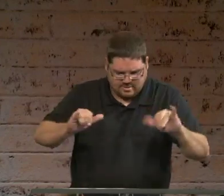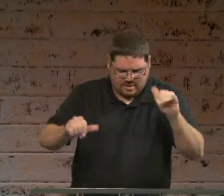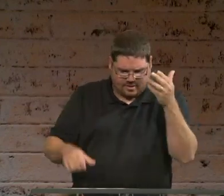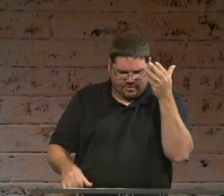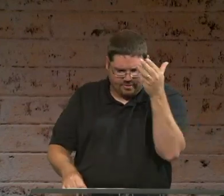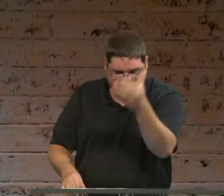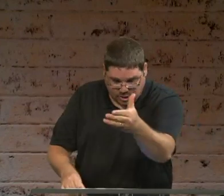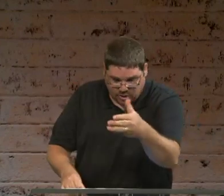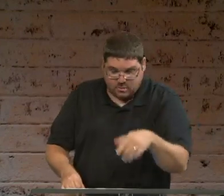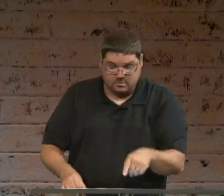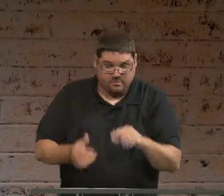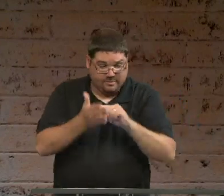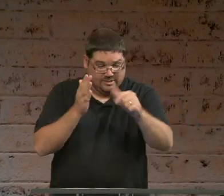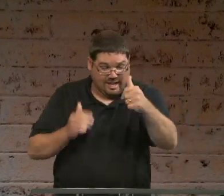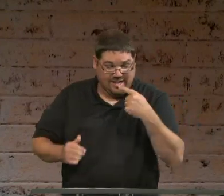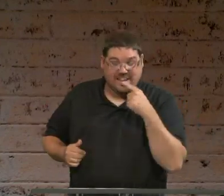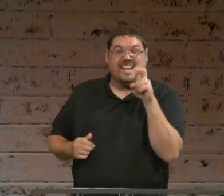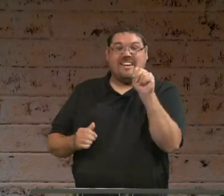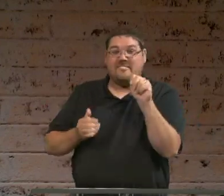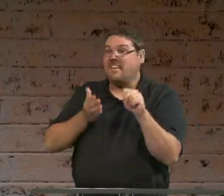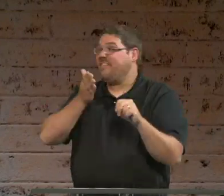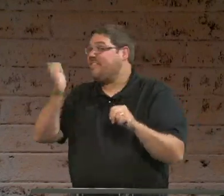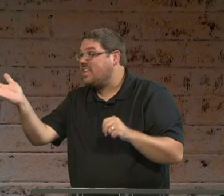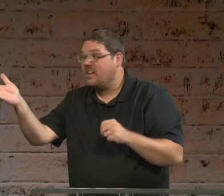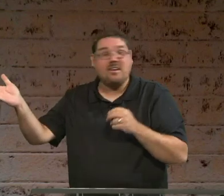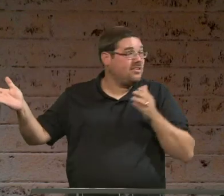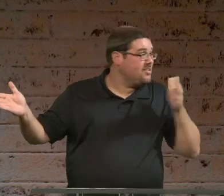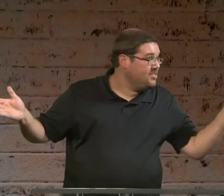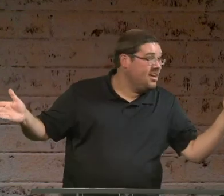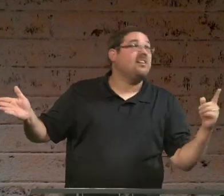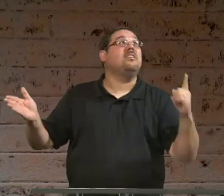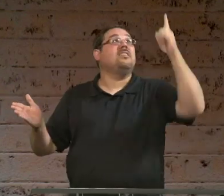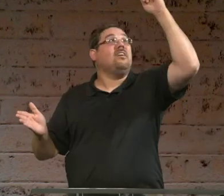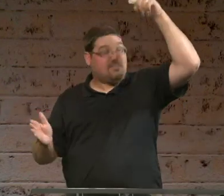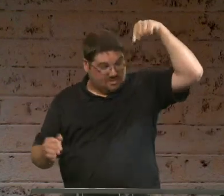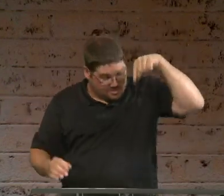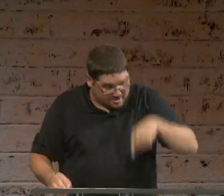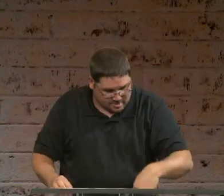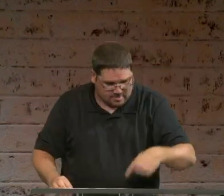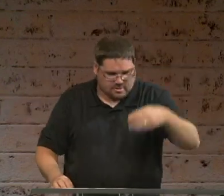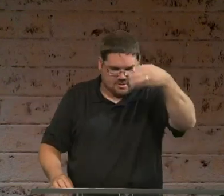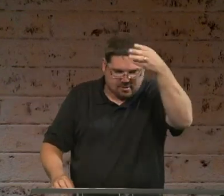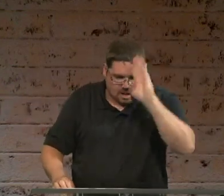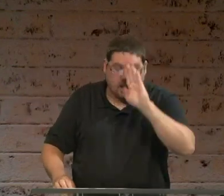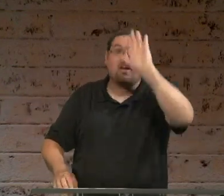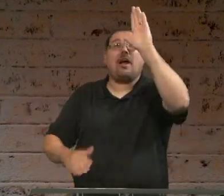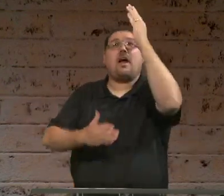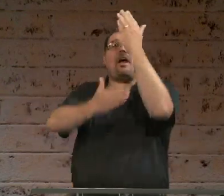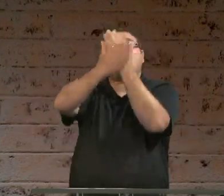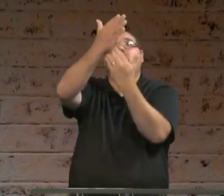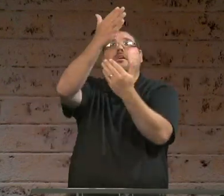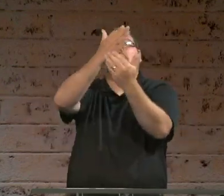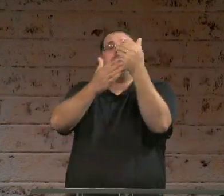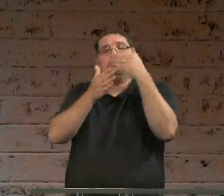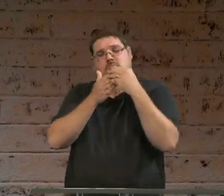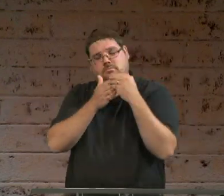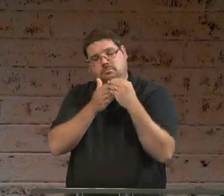sky, down the depths of the earth, east or west, God is there. No matter where you look,